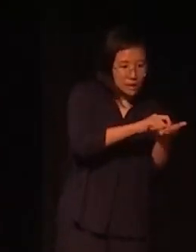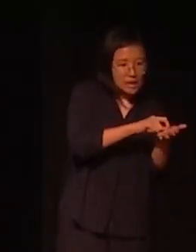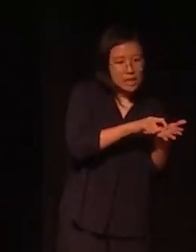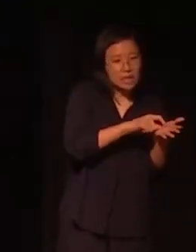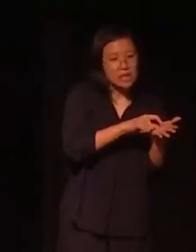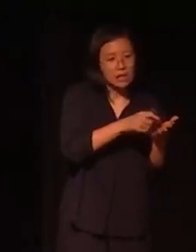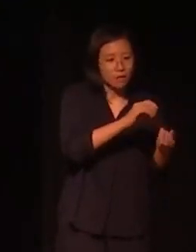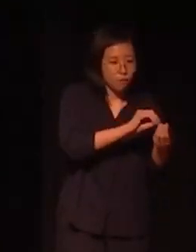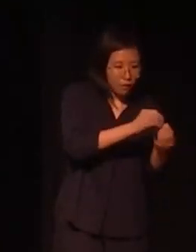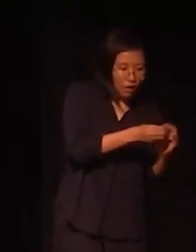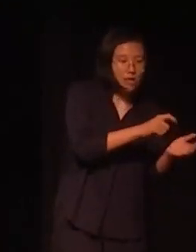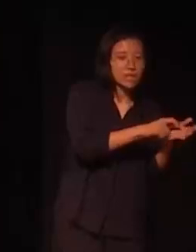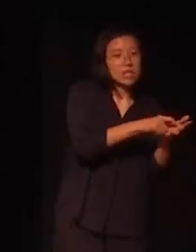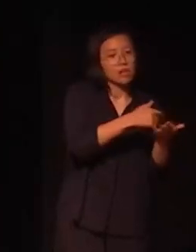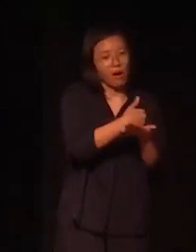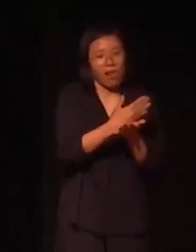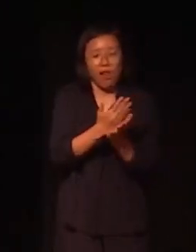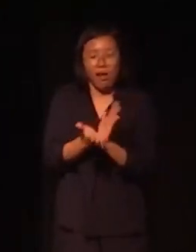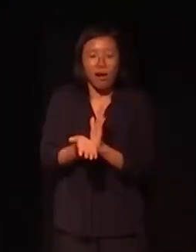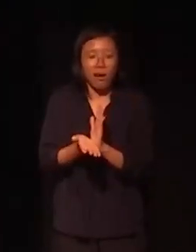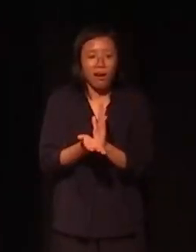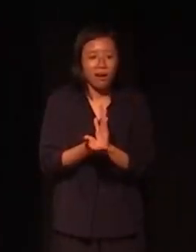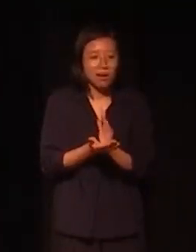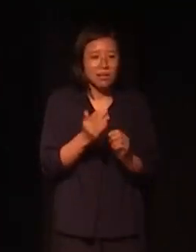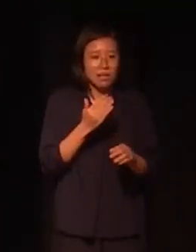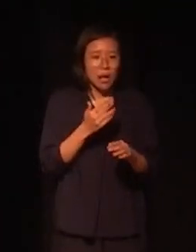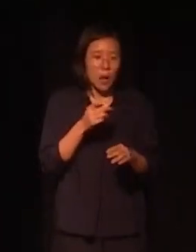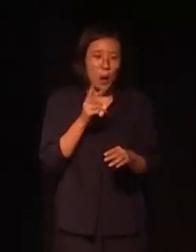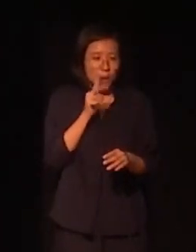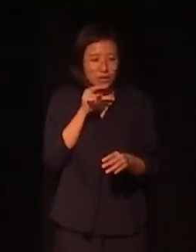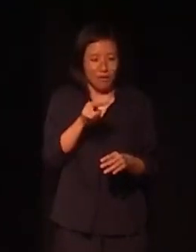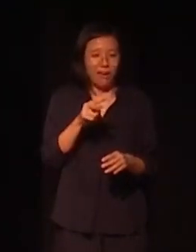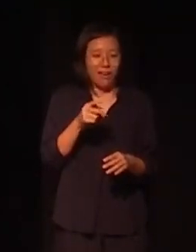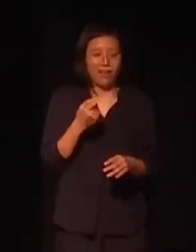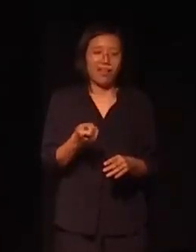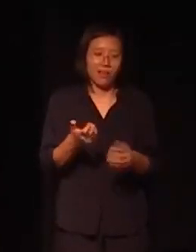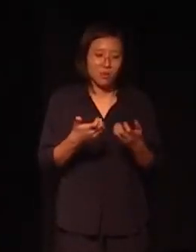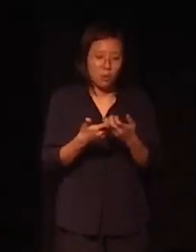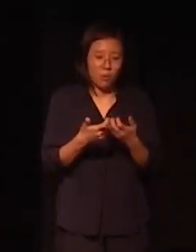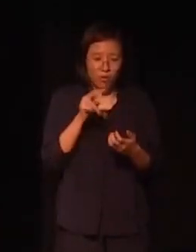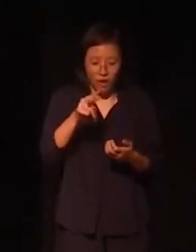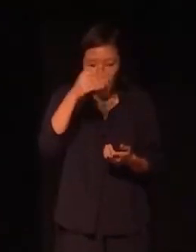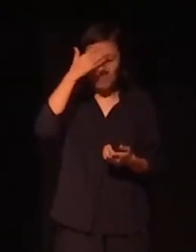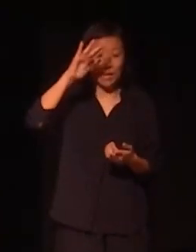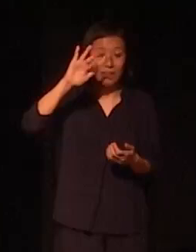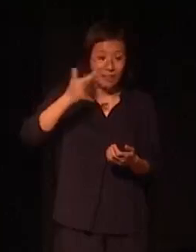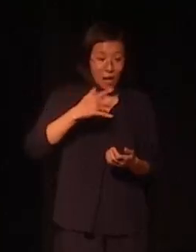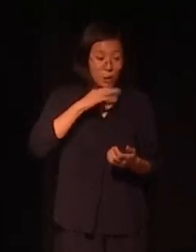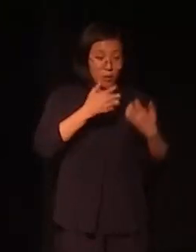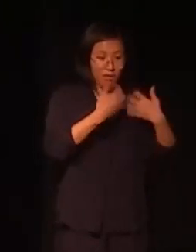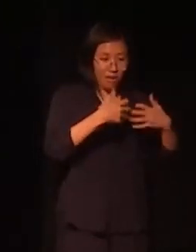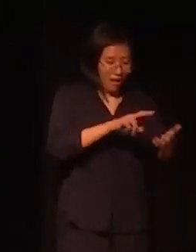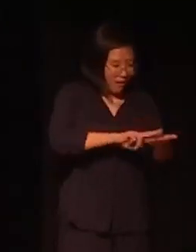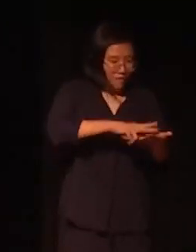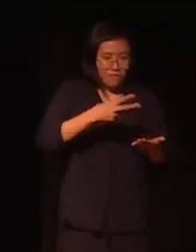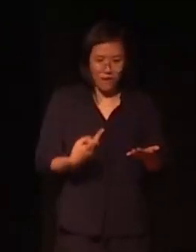traditional characters. It seems to be so simple. When you look at this, you know what it means. But for machine system,